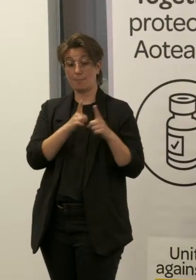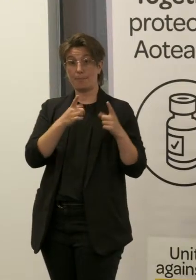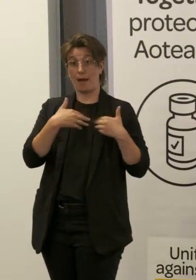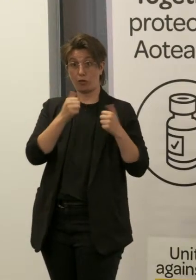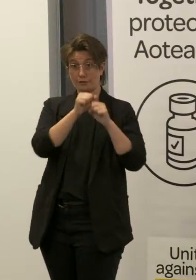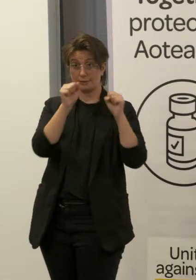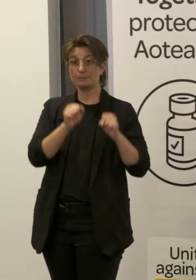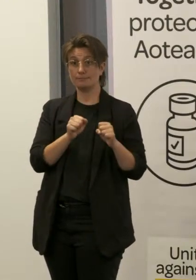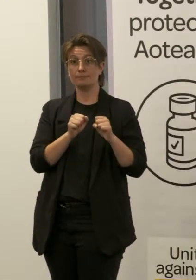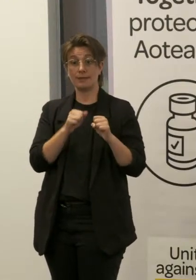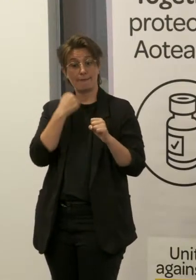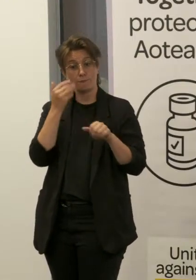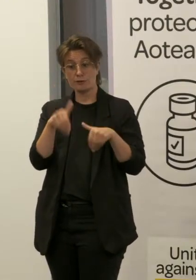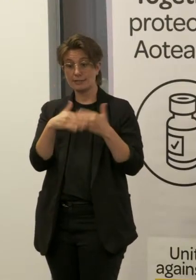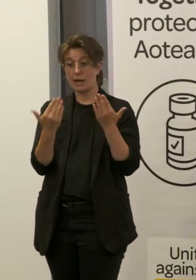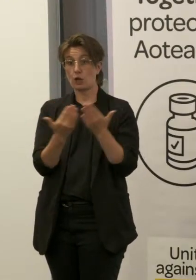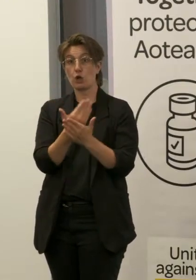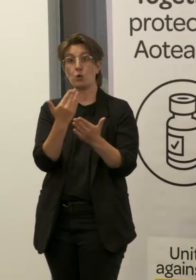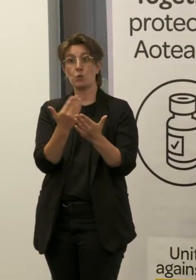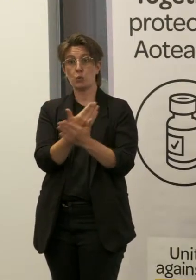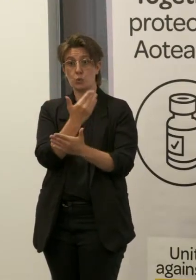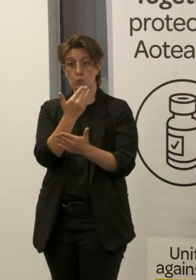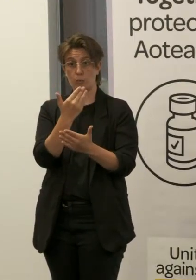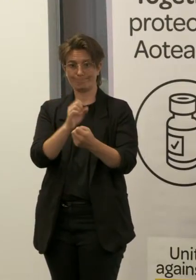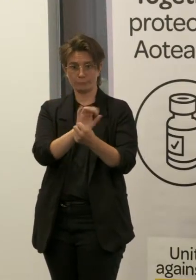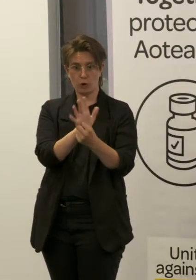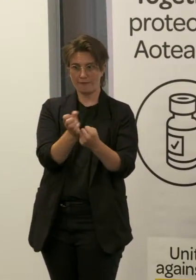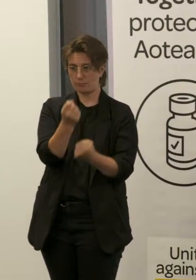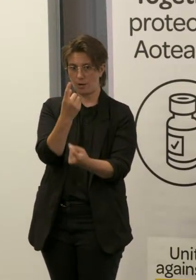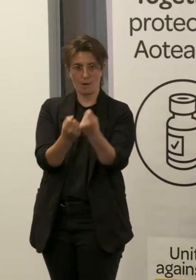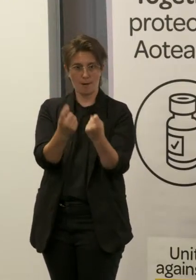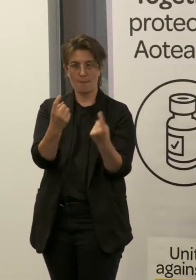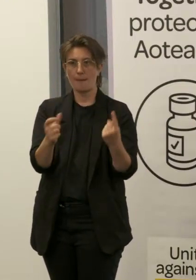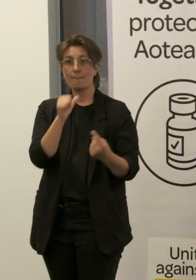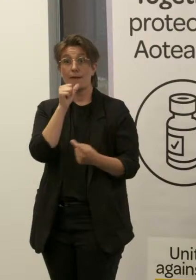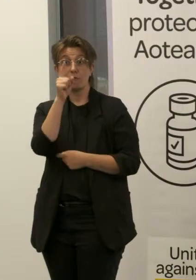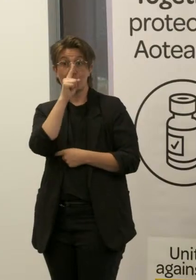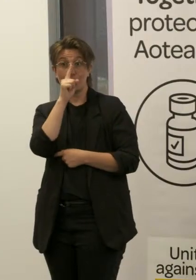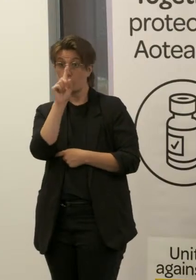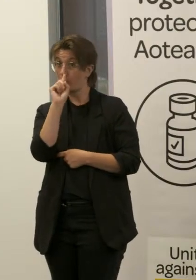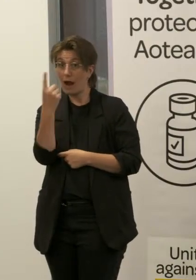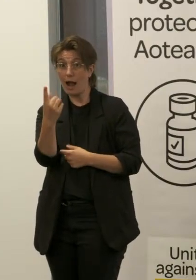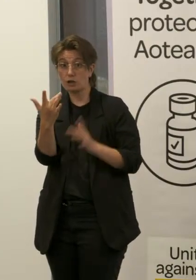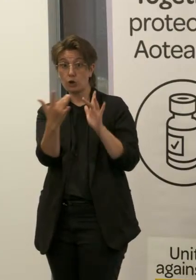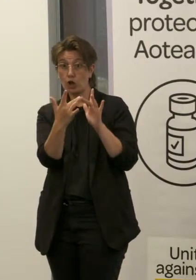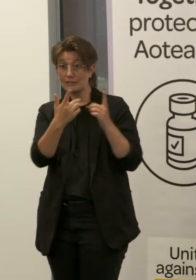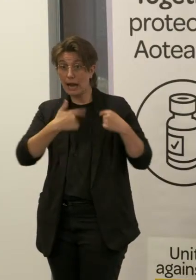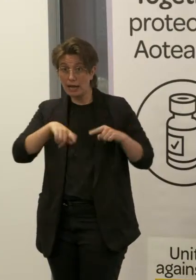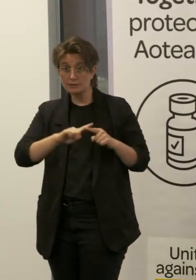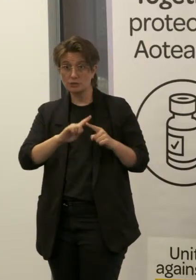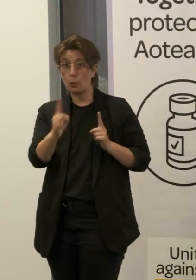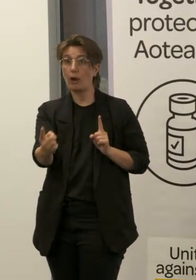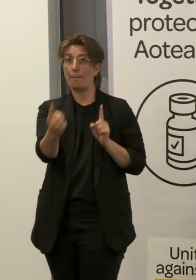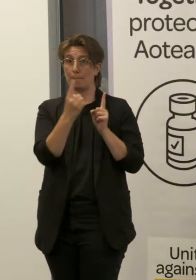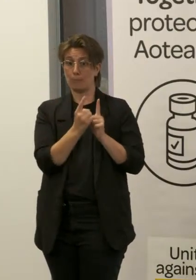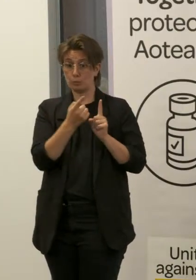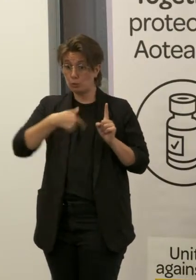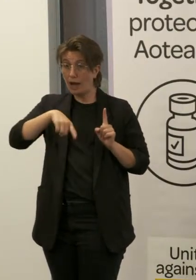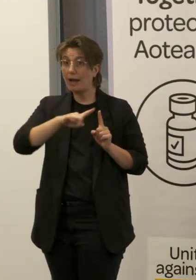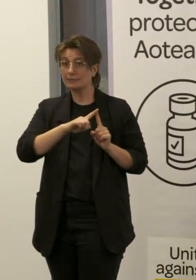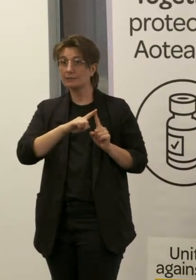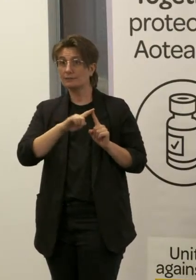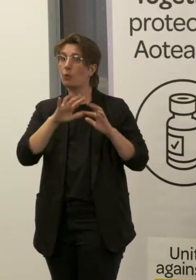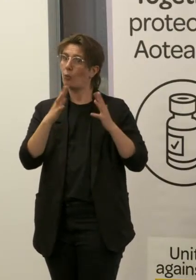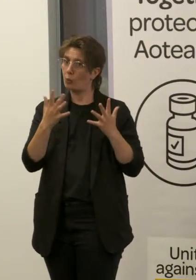So where people don't have the ability to come to us, we still do go to them. Now, another example away from where